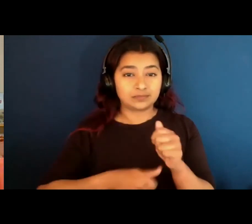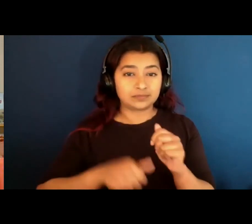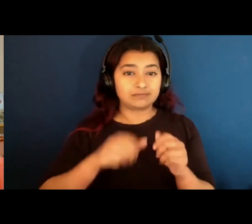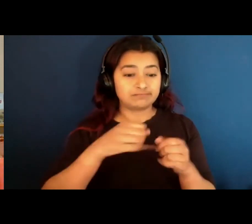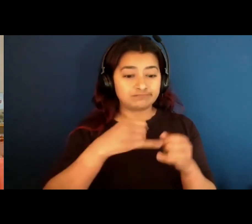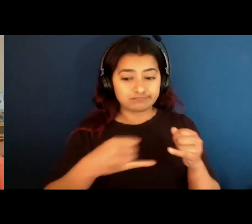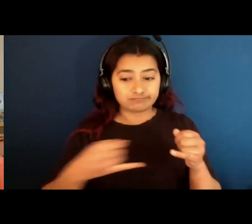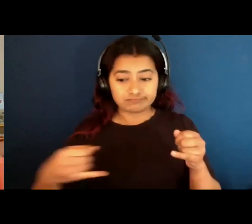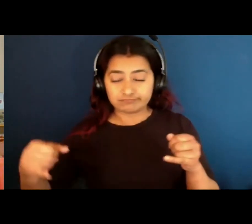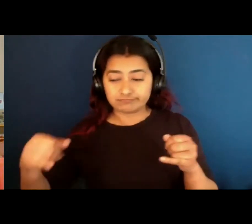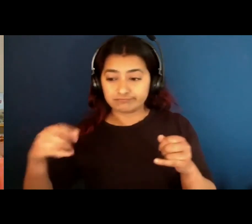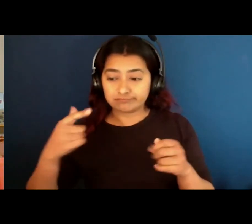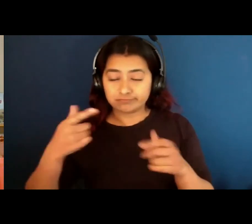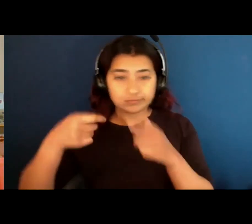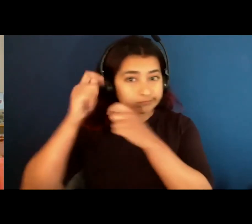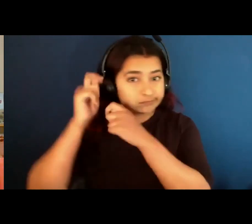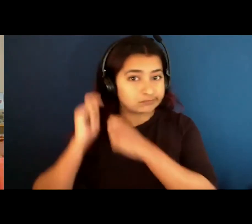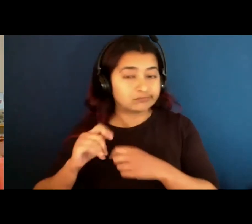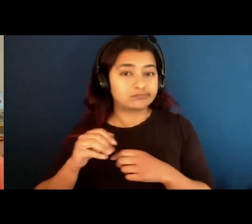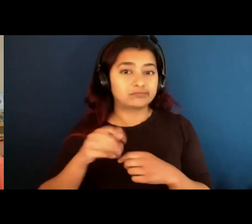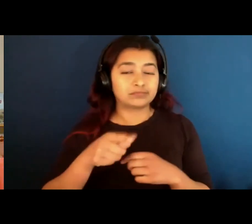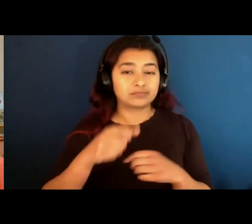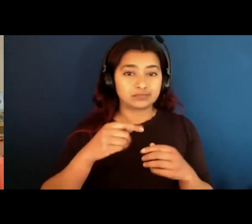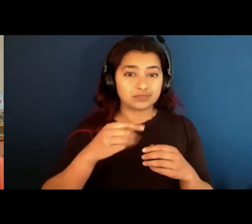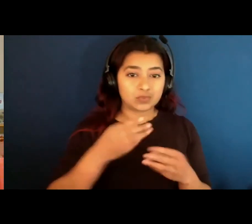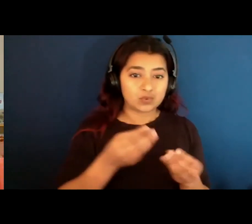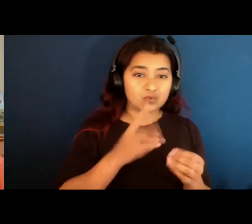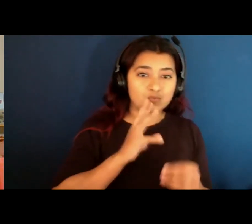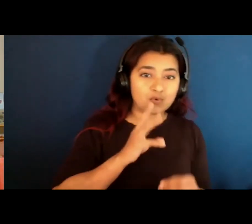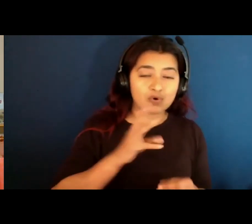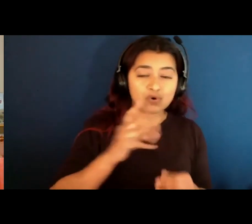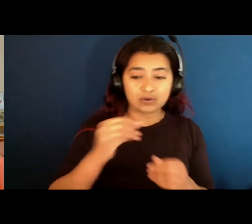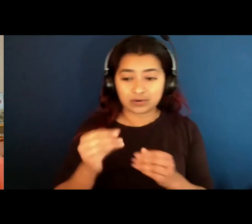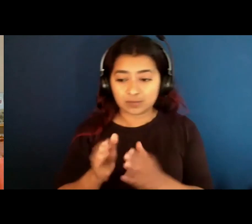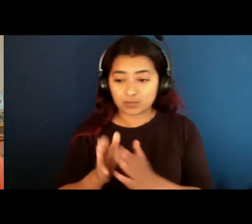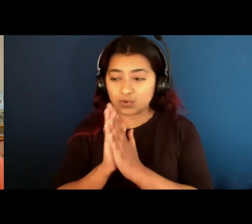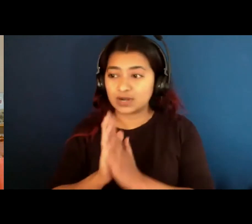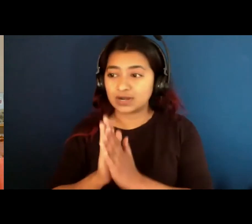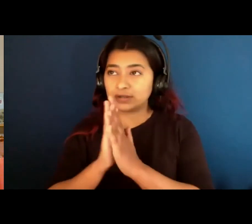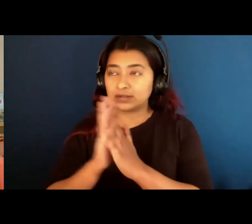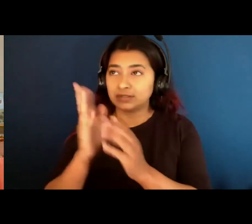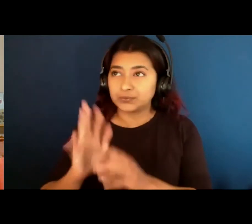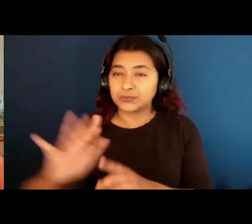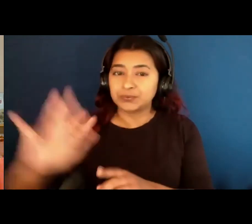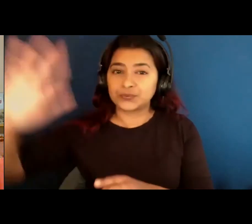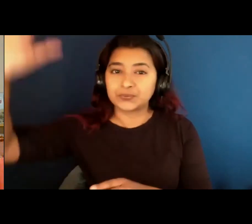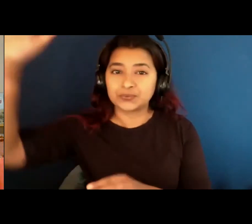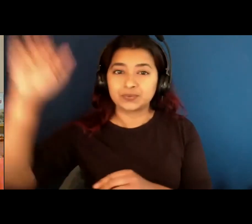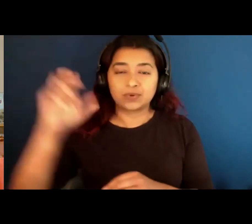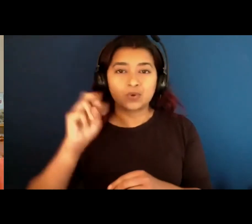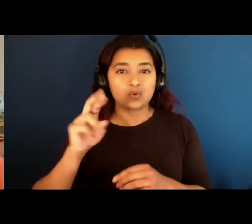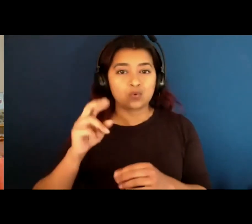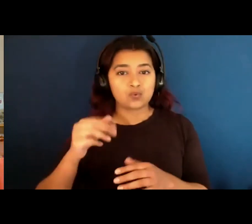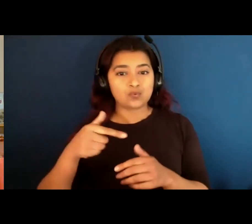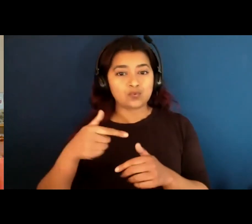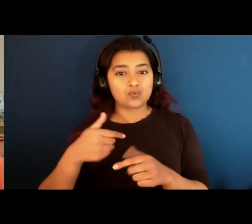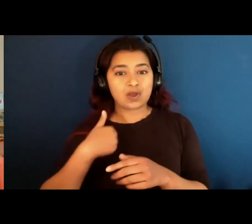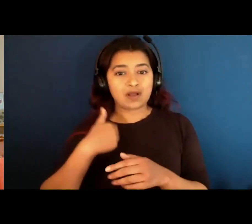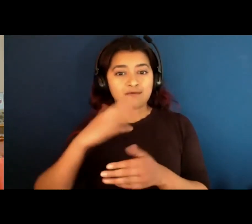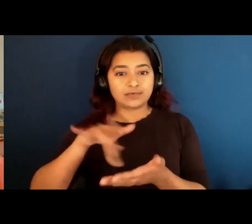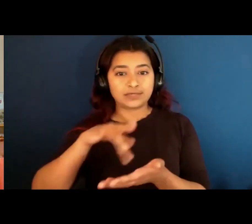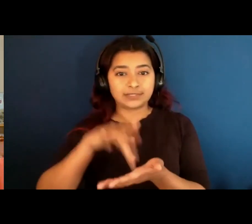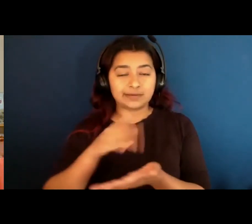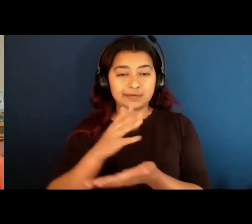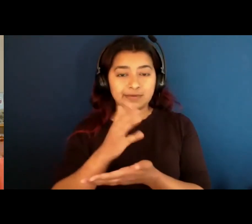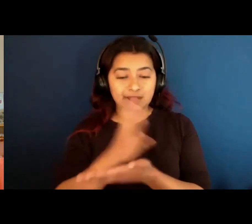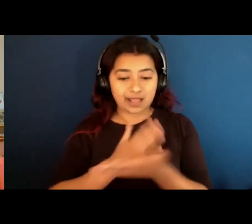or cloth in burning water, small flame prayers sent up in smoke, or sealed and soaking in the center of my